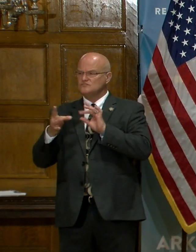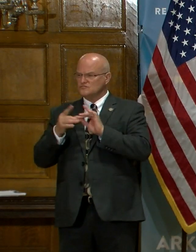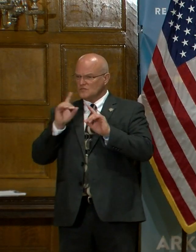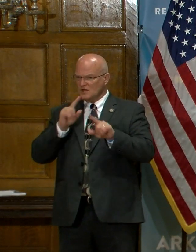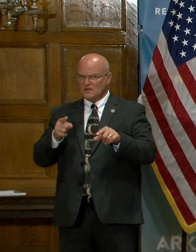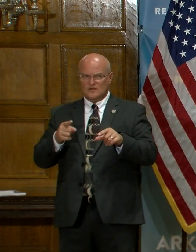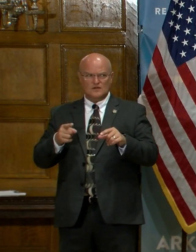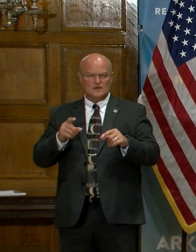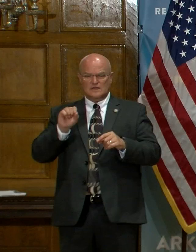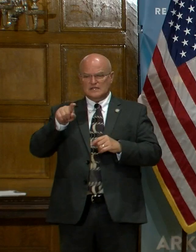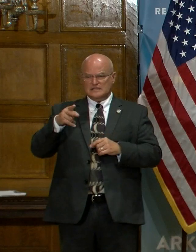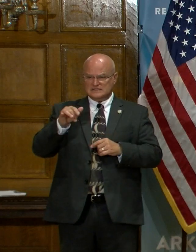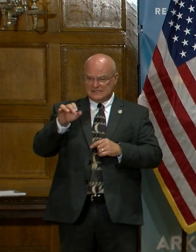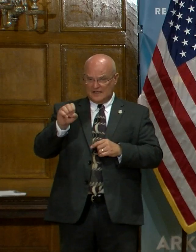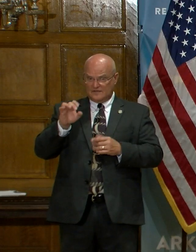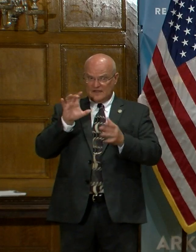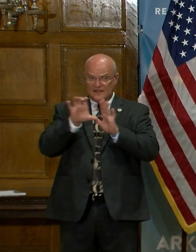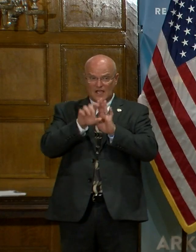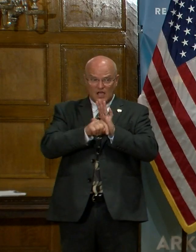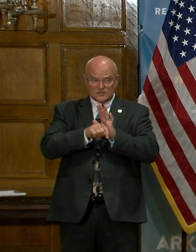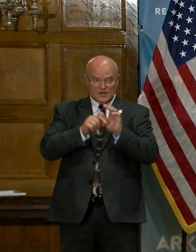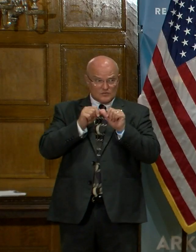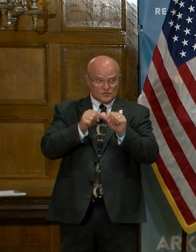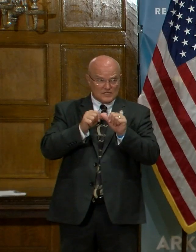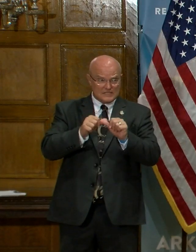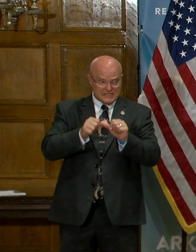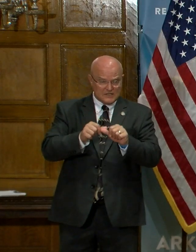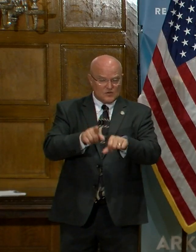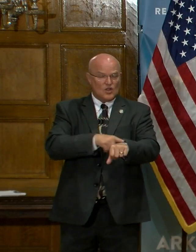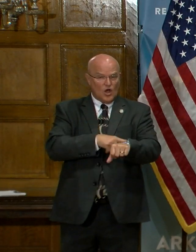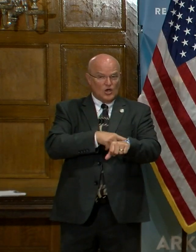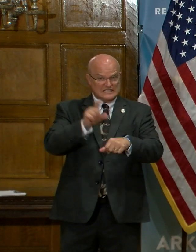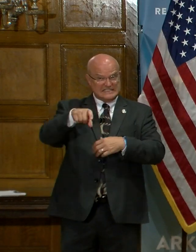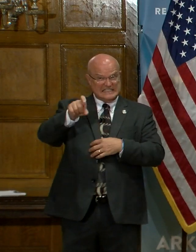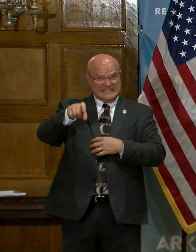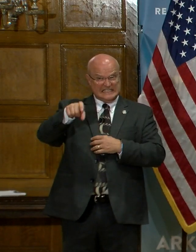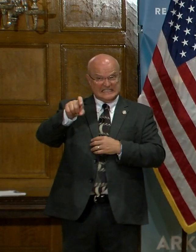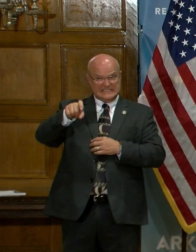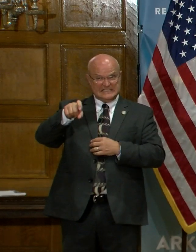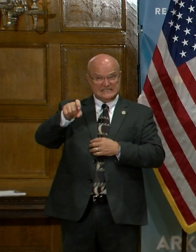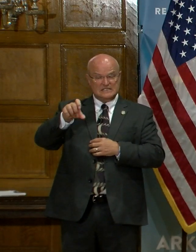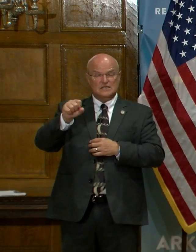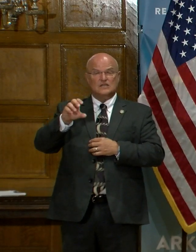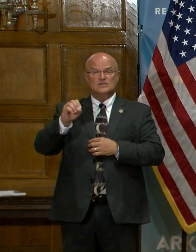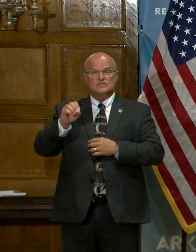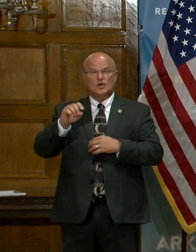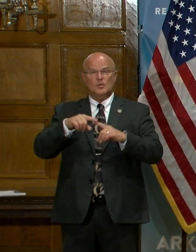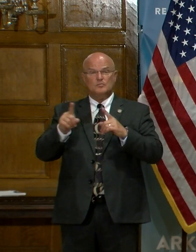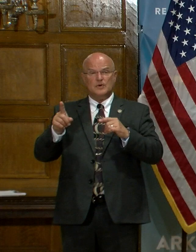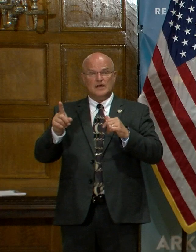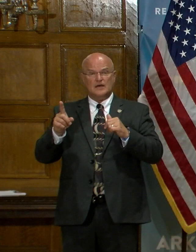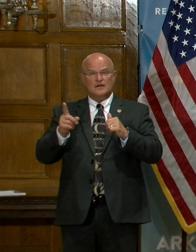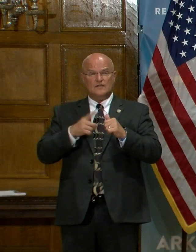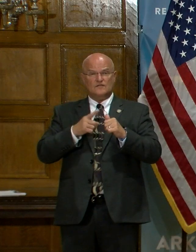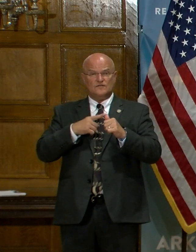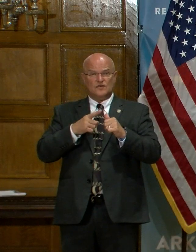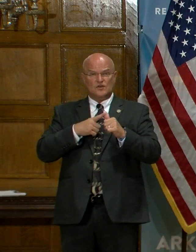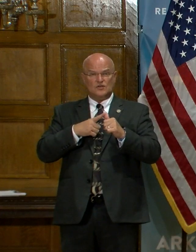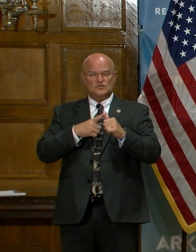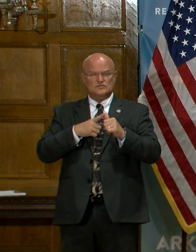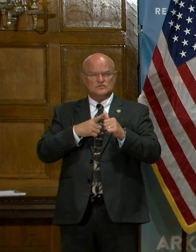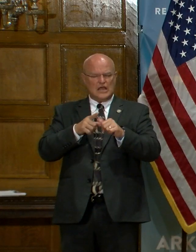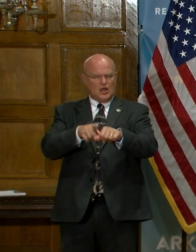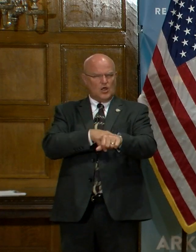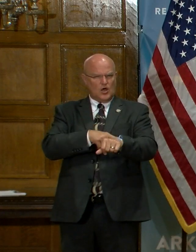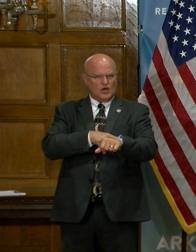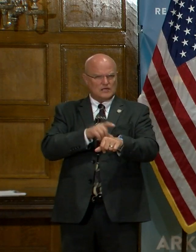you, well, first of all, Stephanie, that contract will continue as long as is needed. And so, but the first tranche of that